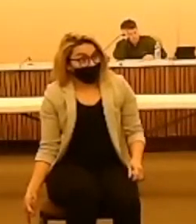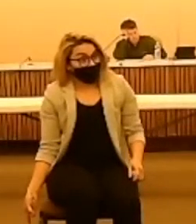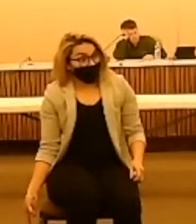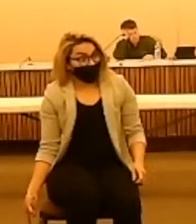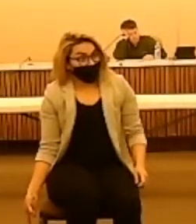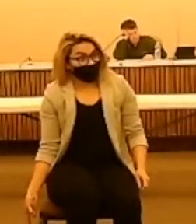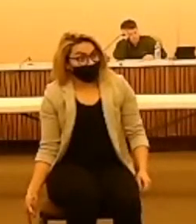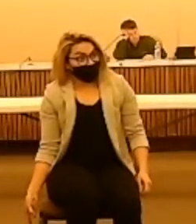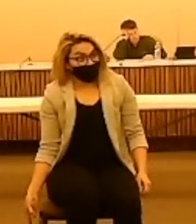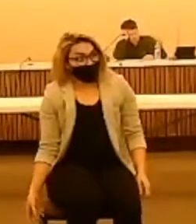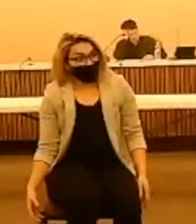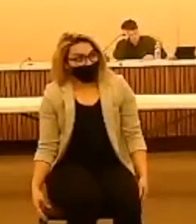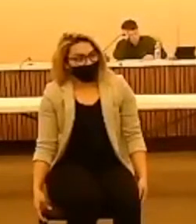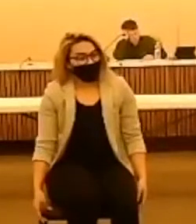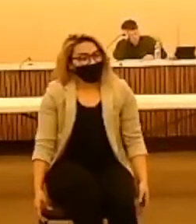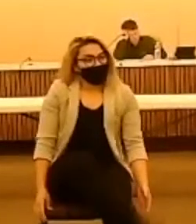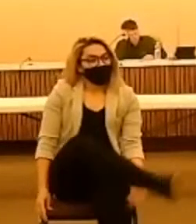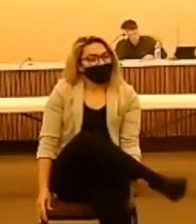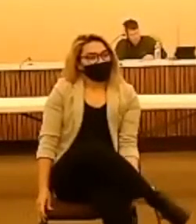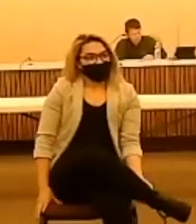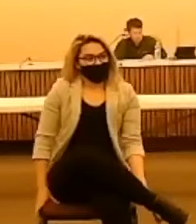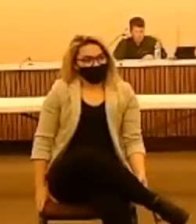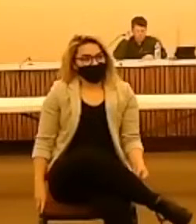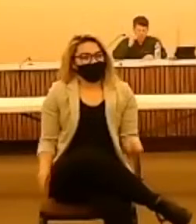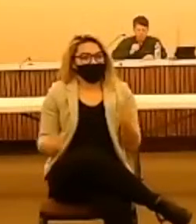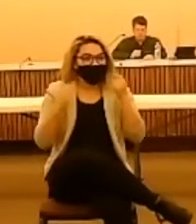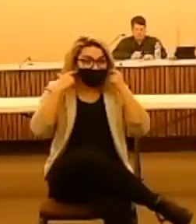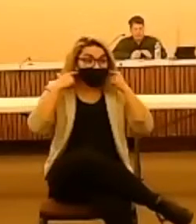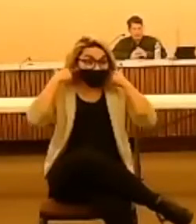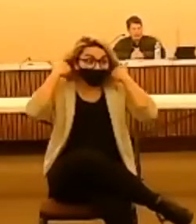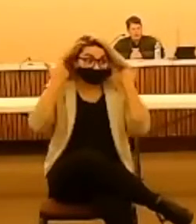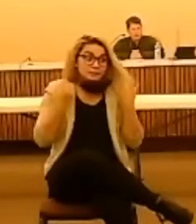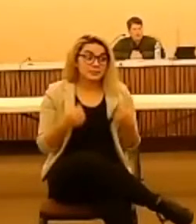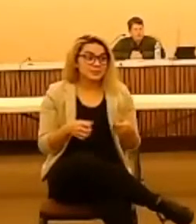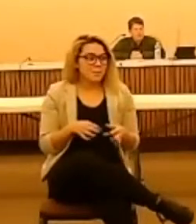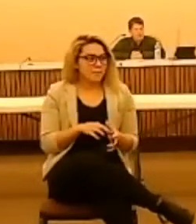It's good to be busy. Okay, we are go for lunch.